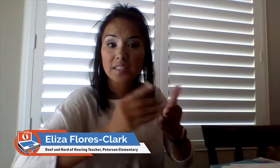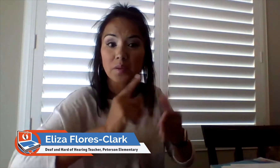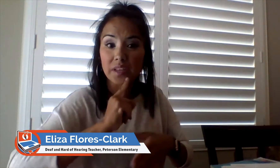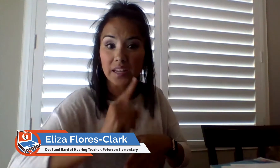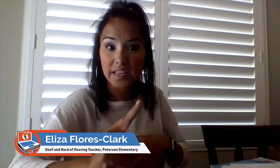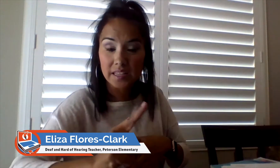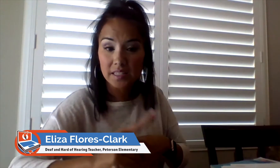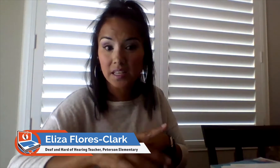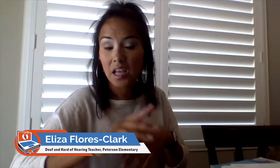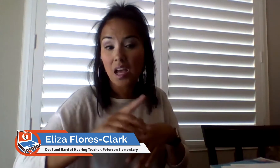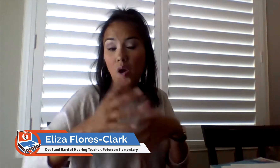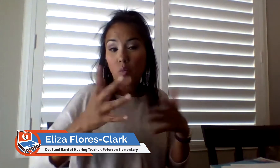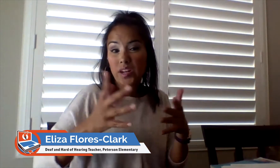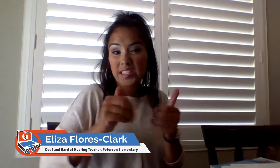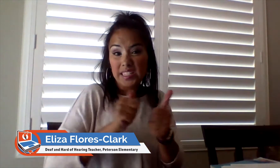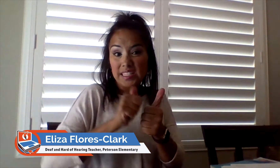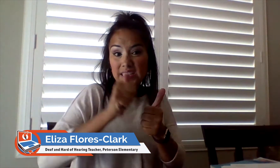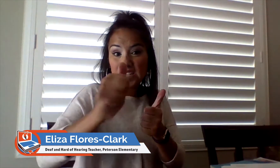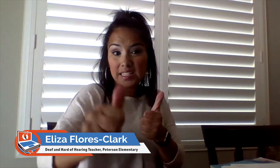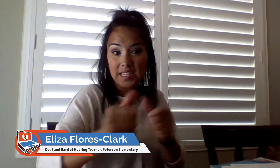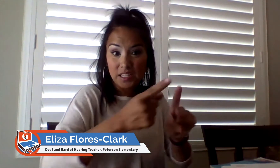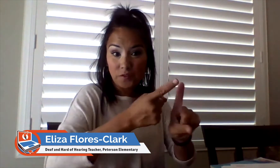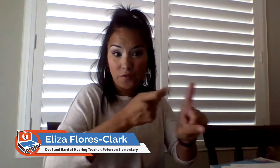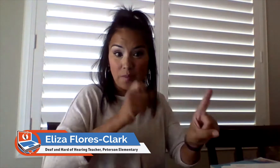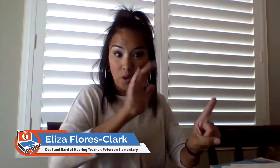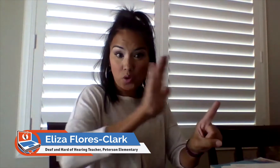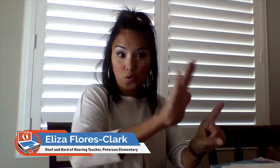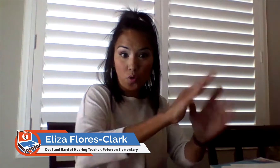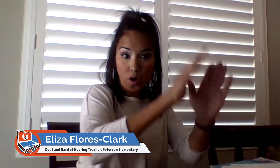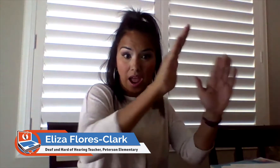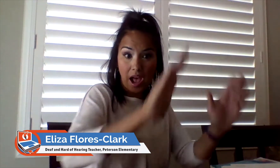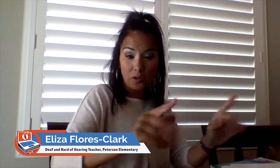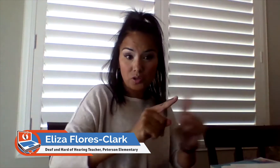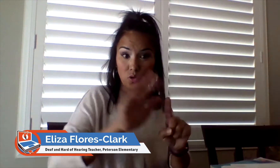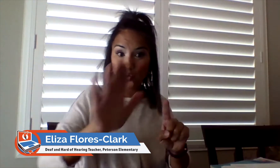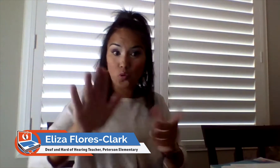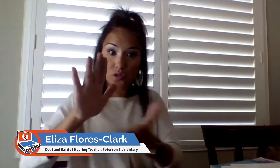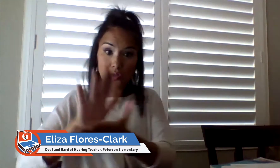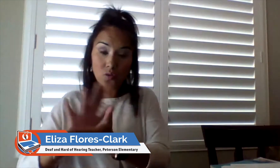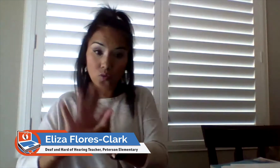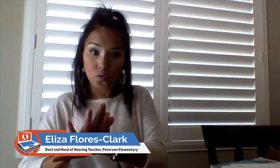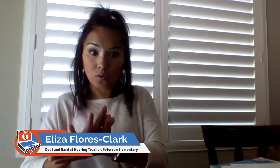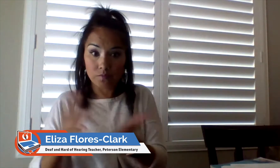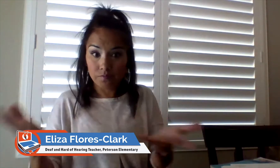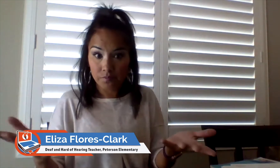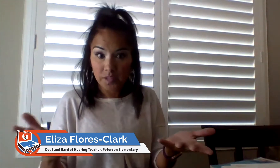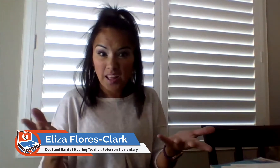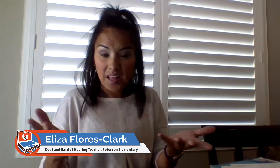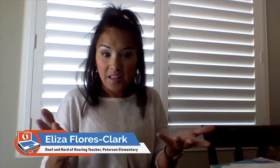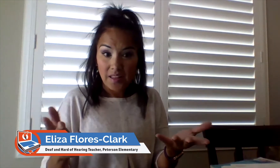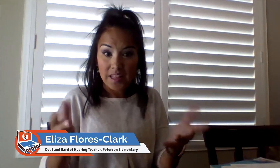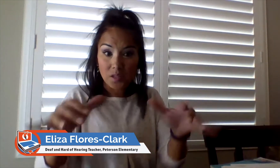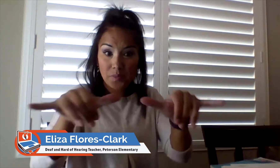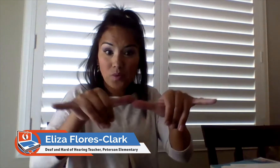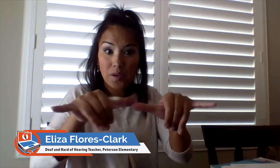something is. What is the distance from your house to your school? That's something we